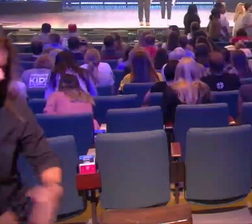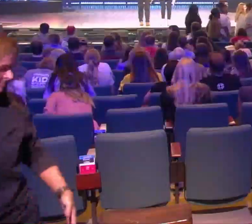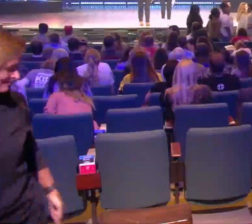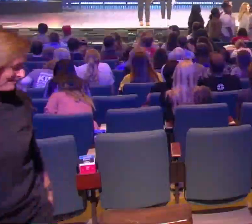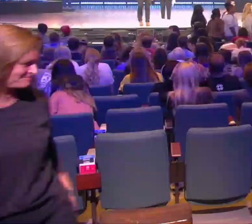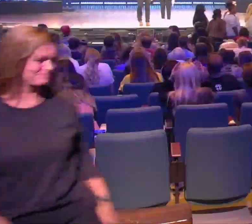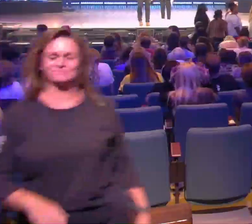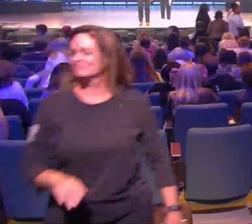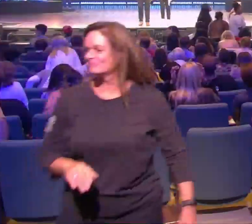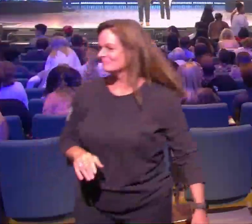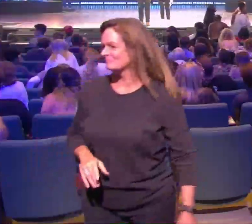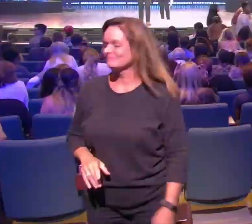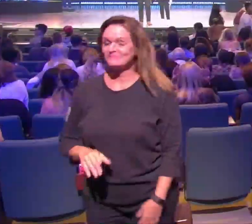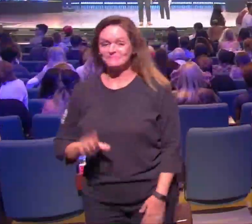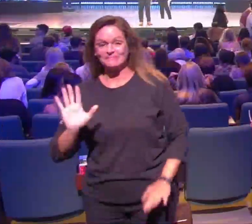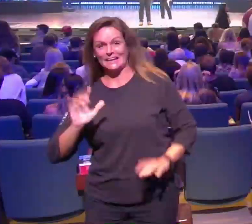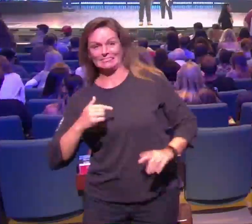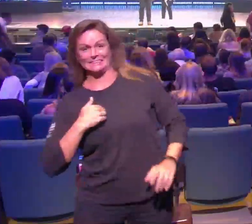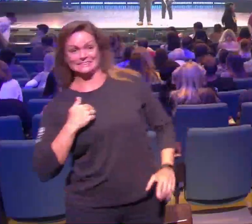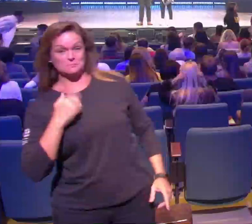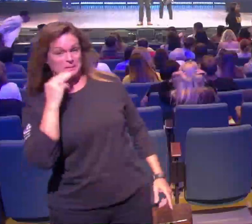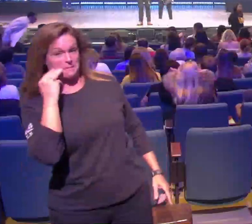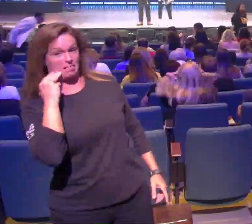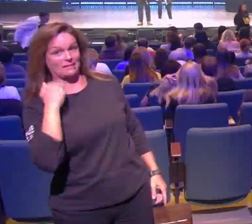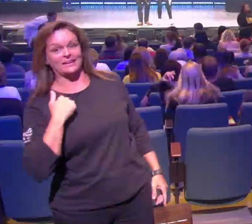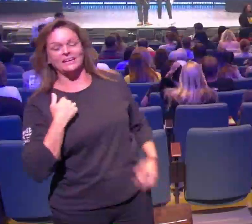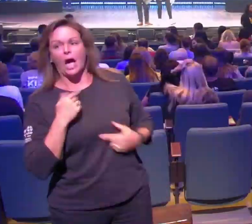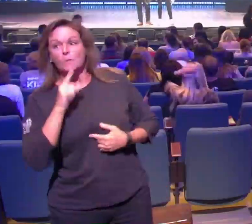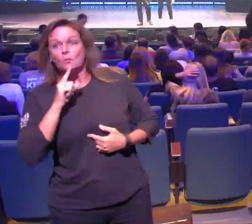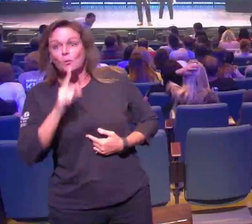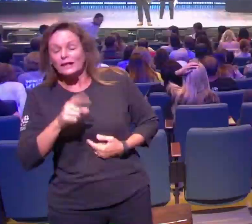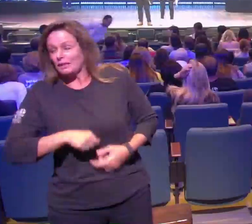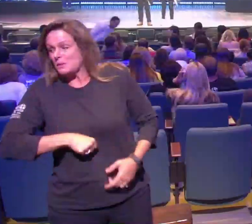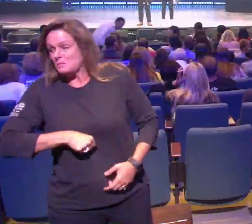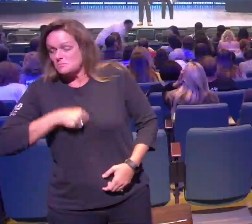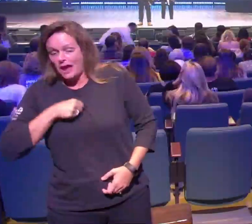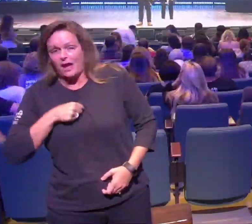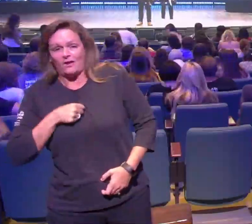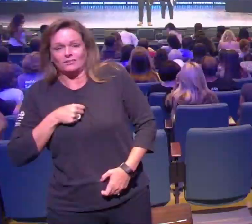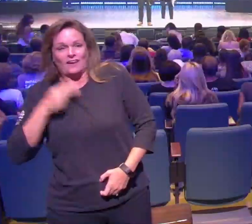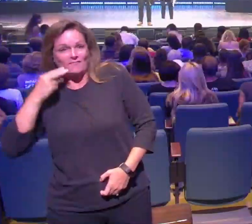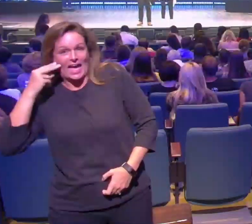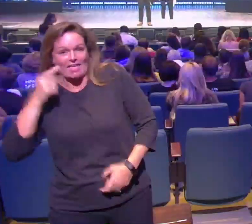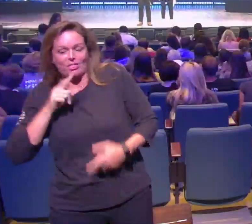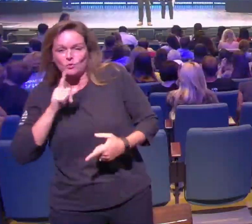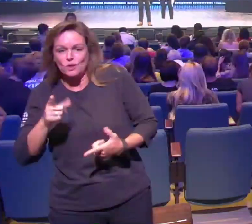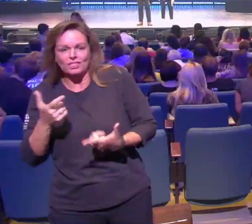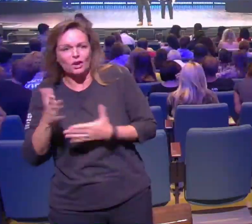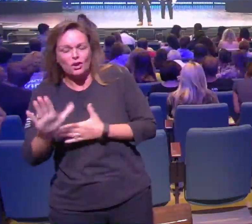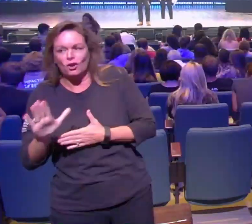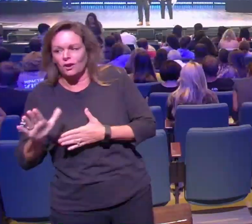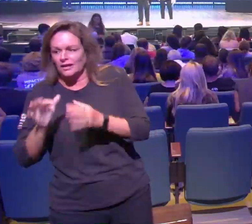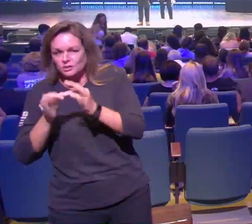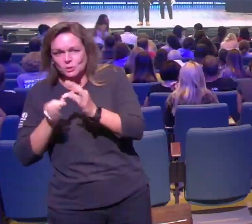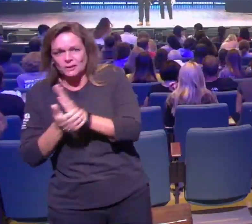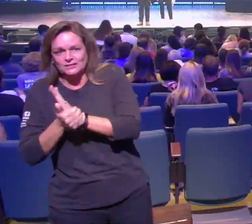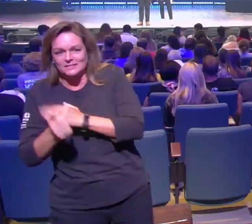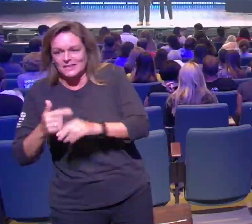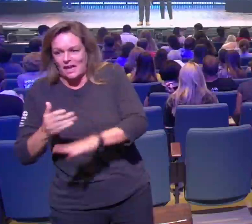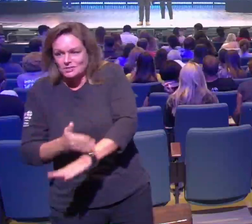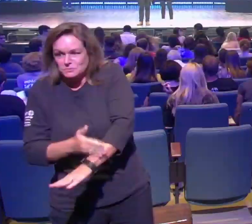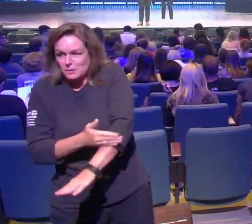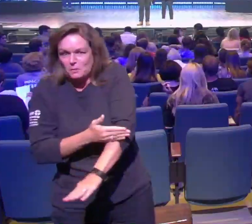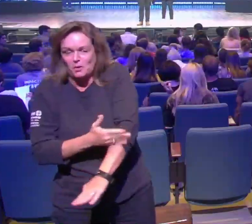I want to welcome everybody, especially you, joining with us today at all of our locations. Big shout out to everybody that is at